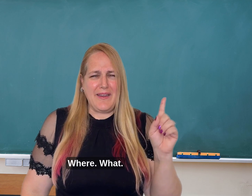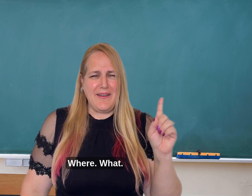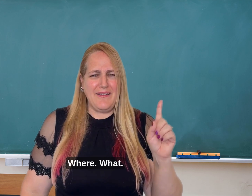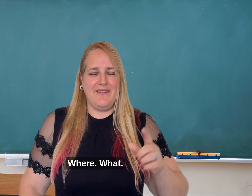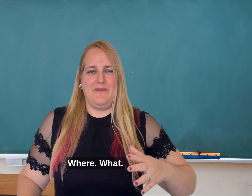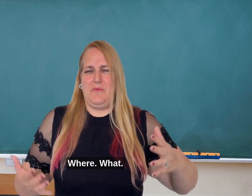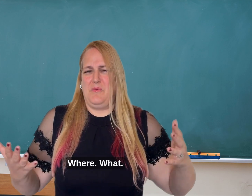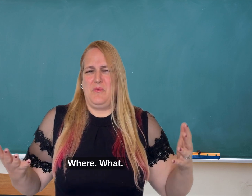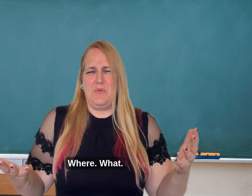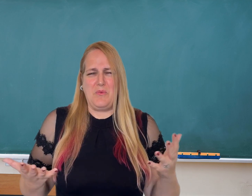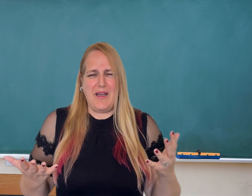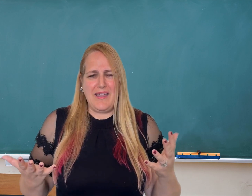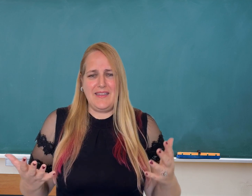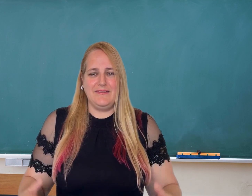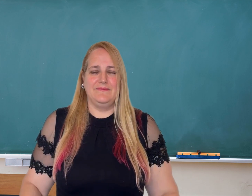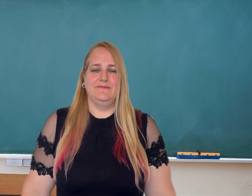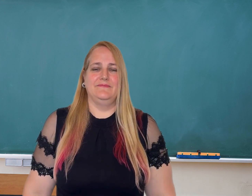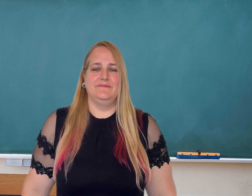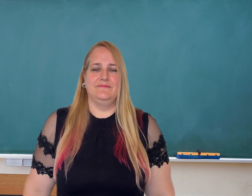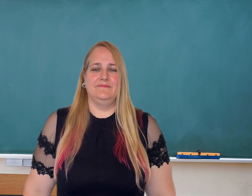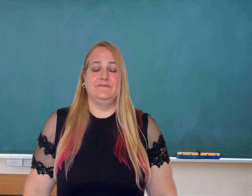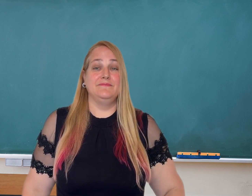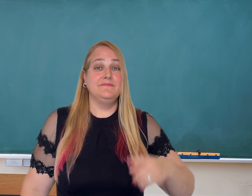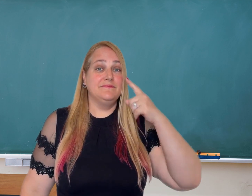Where, what?